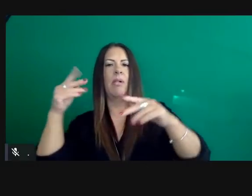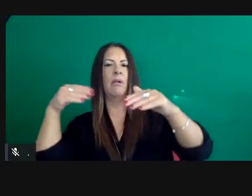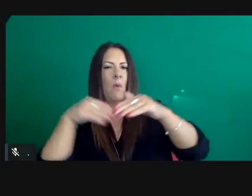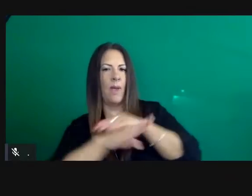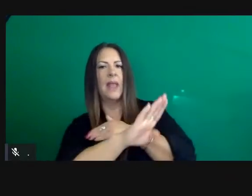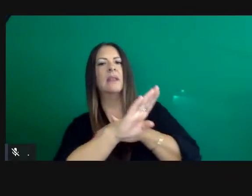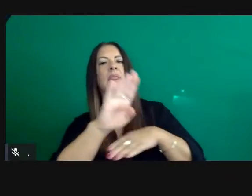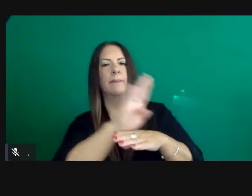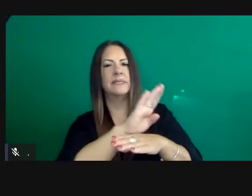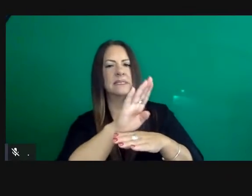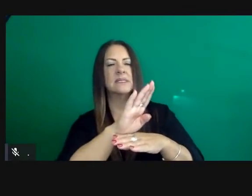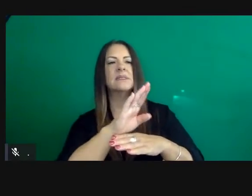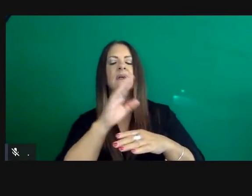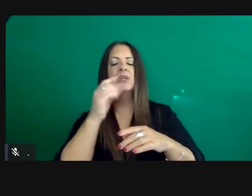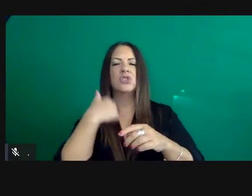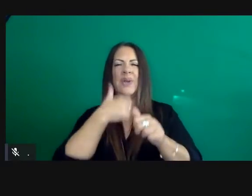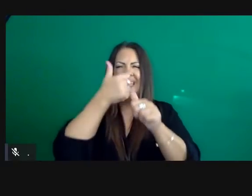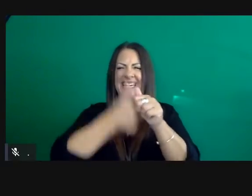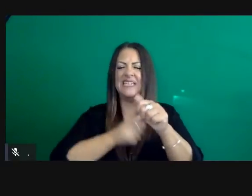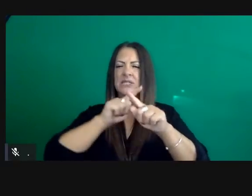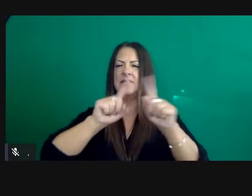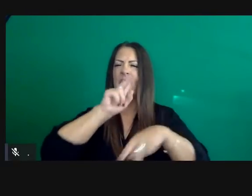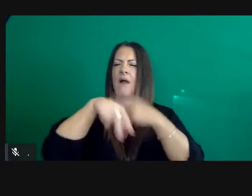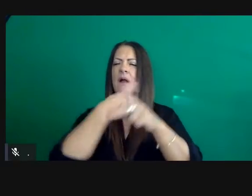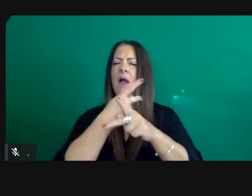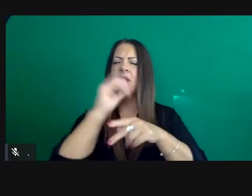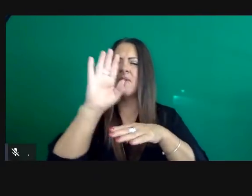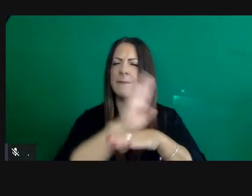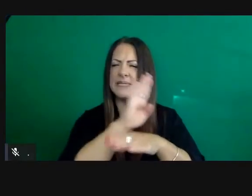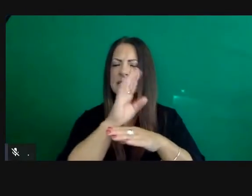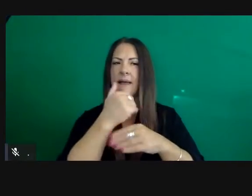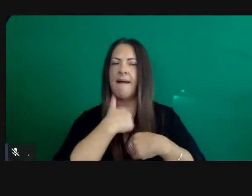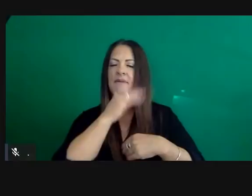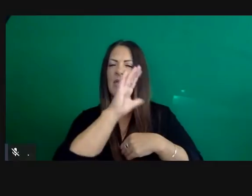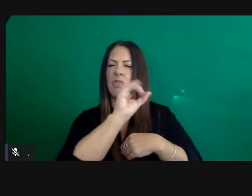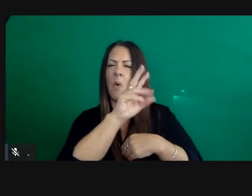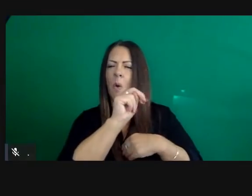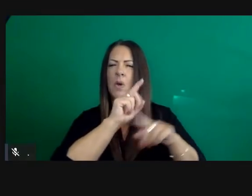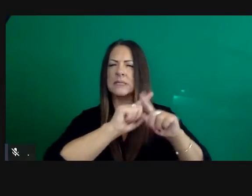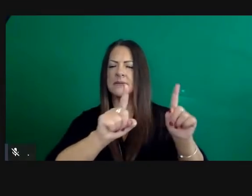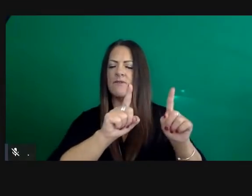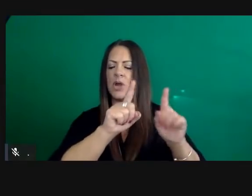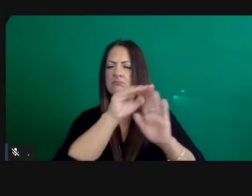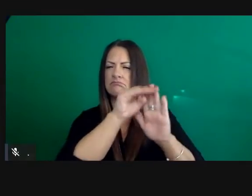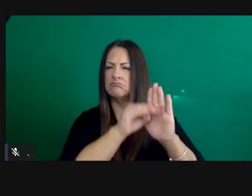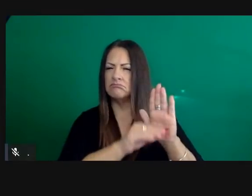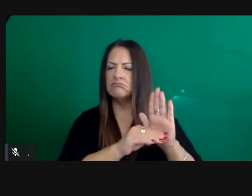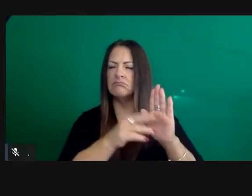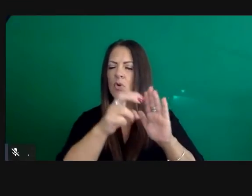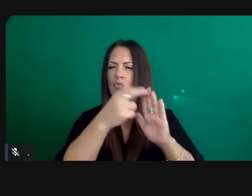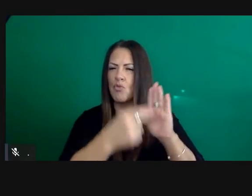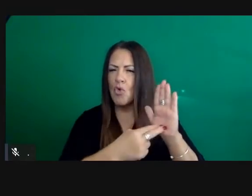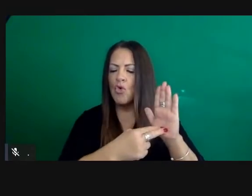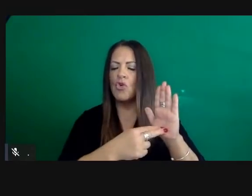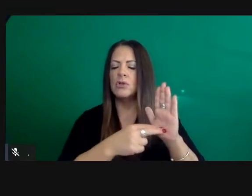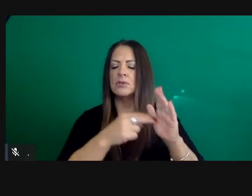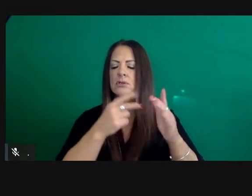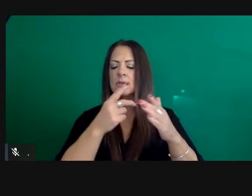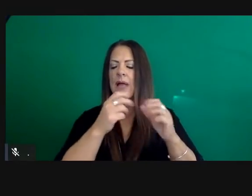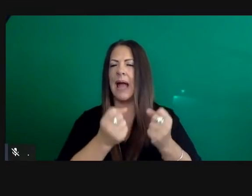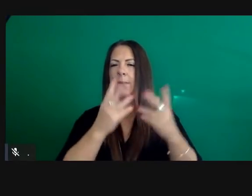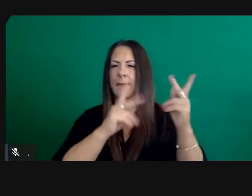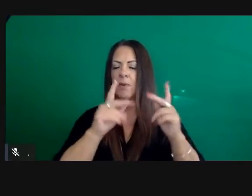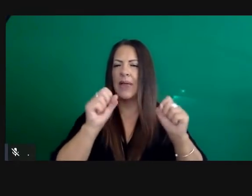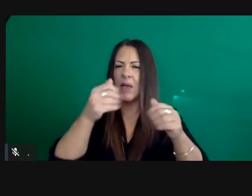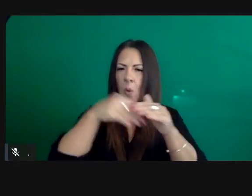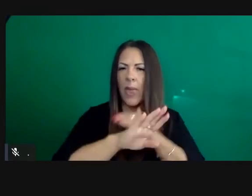allowable sector by sector. So certainly my hope is that those sort of planned activities of the past, that we take a